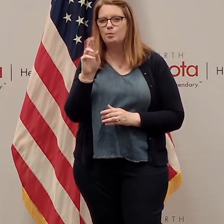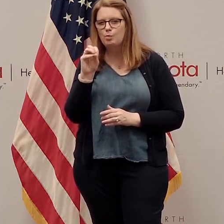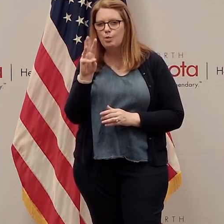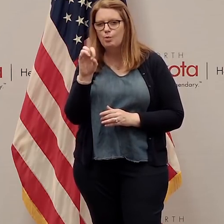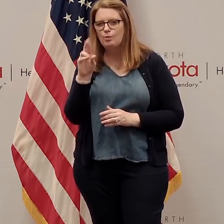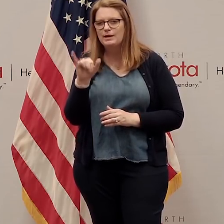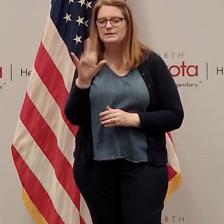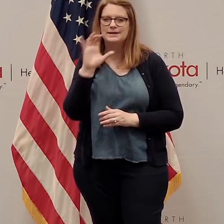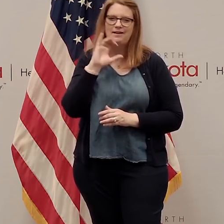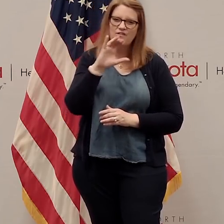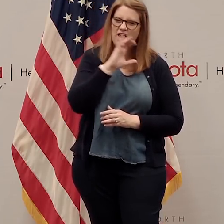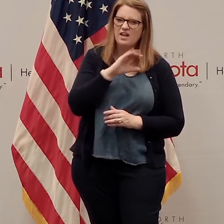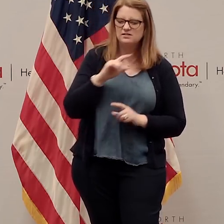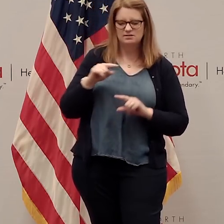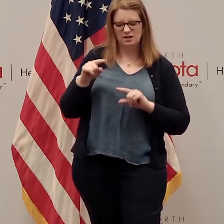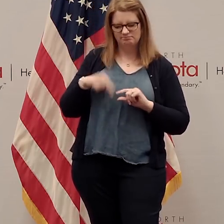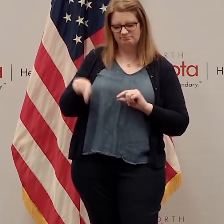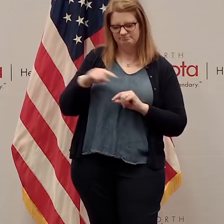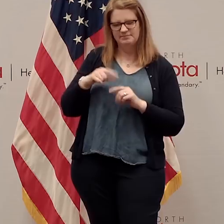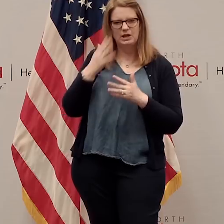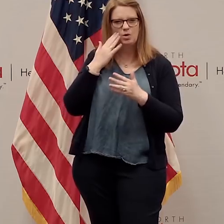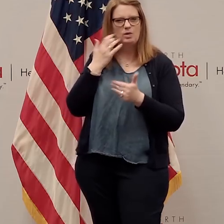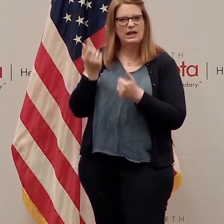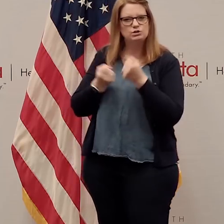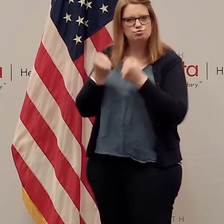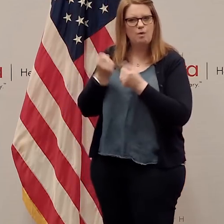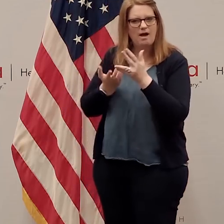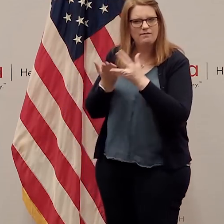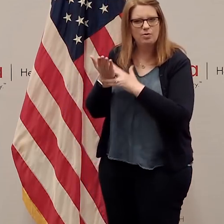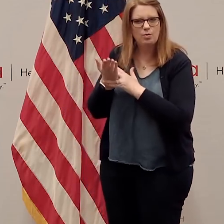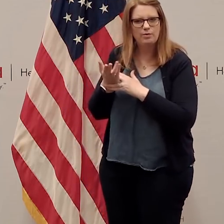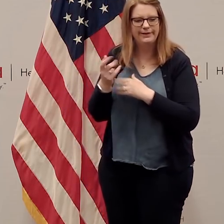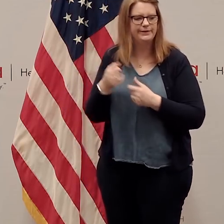have been open for either drive-through or